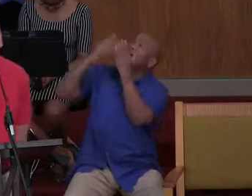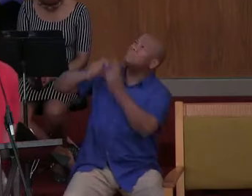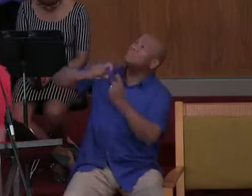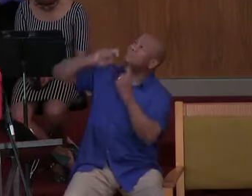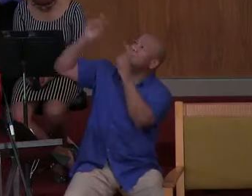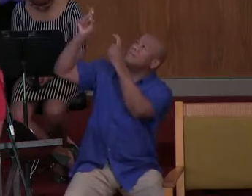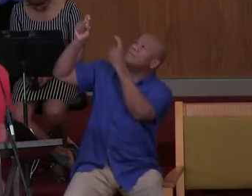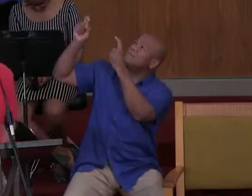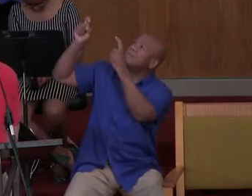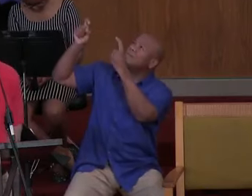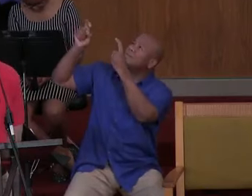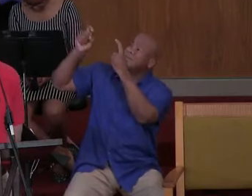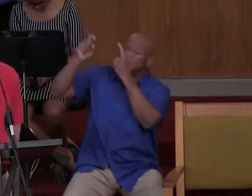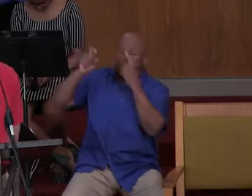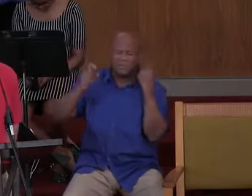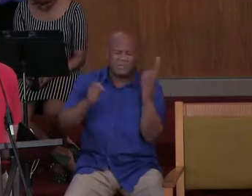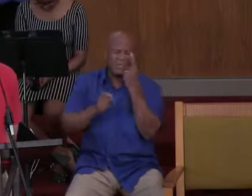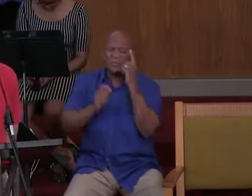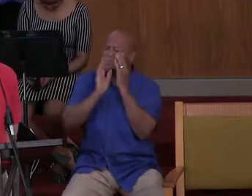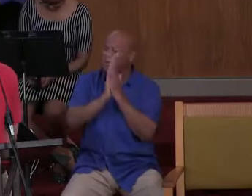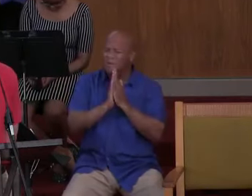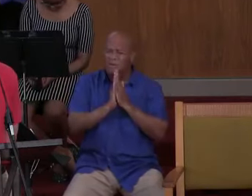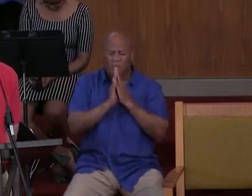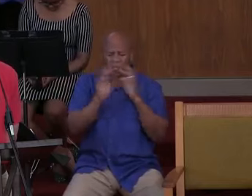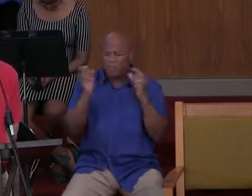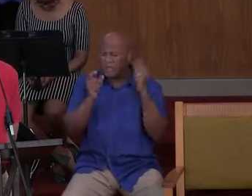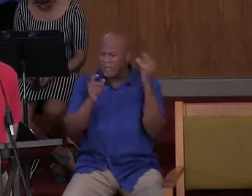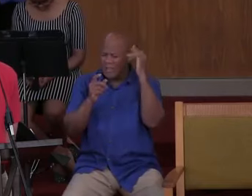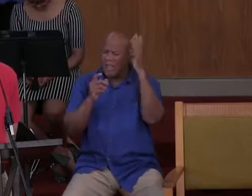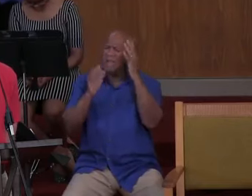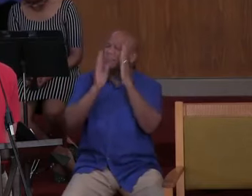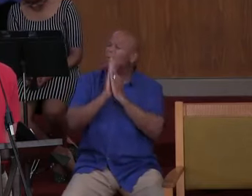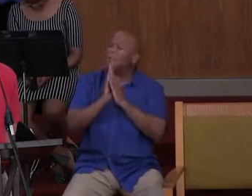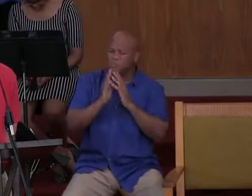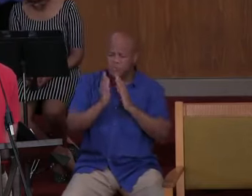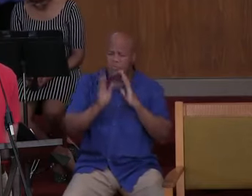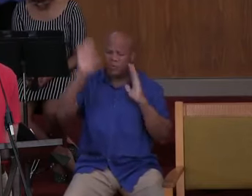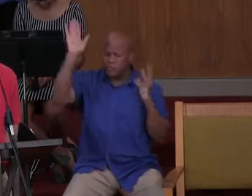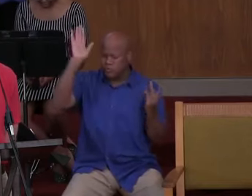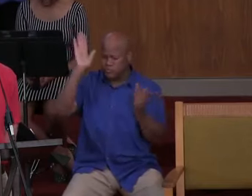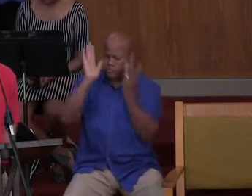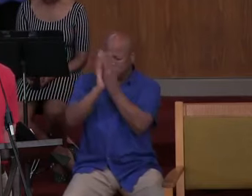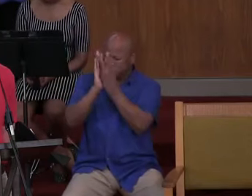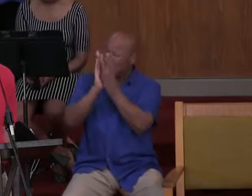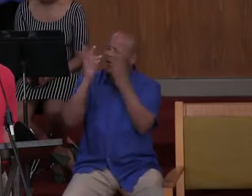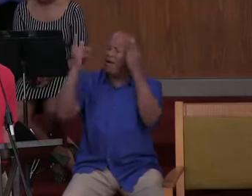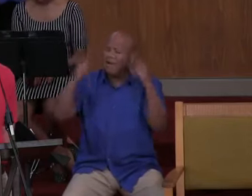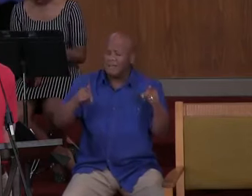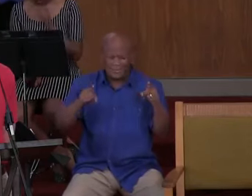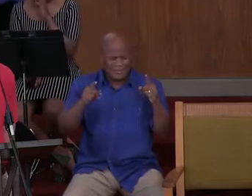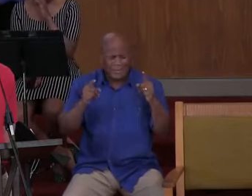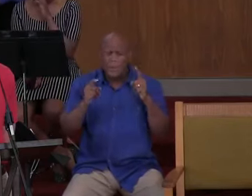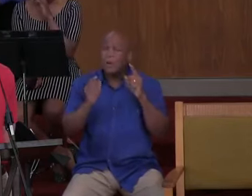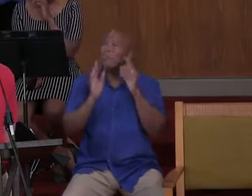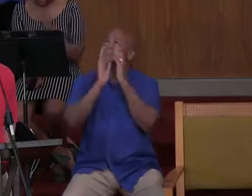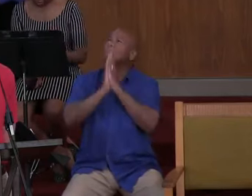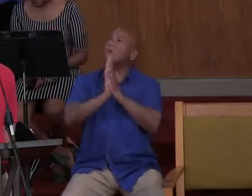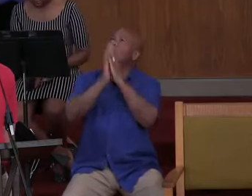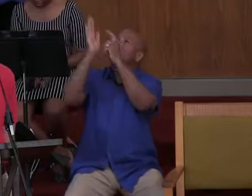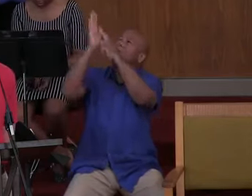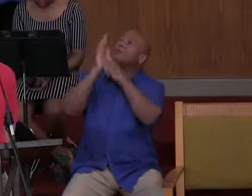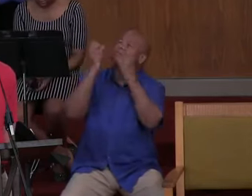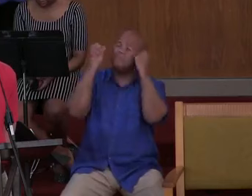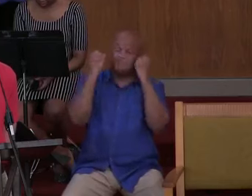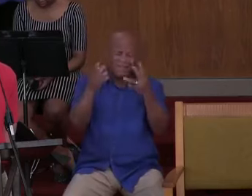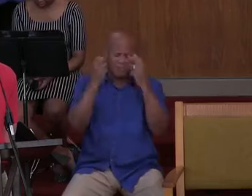And we will pray for God's will for you, Almighty God and Father. So, Lord, there's many prayer requests, Almighty God and